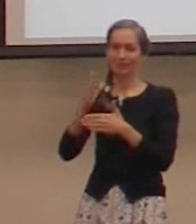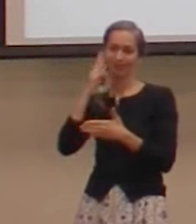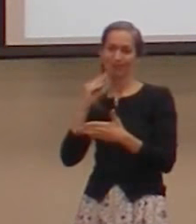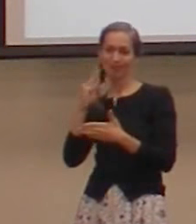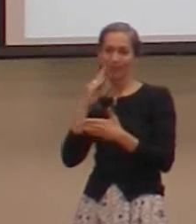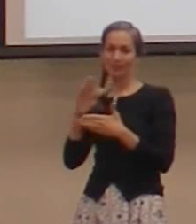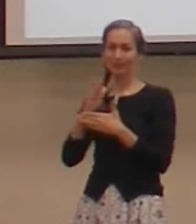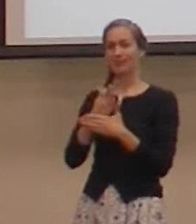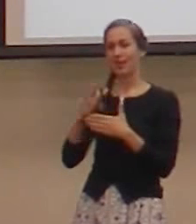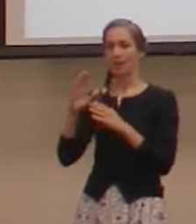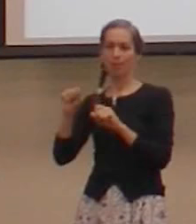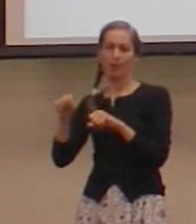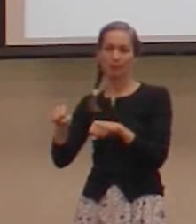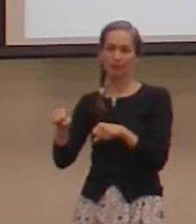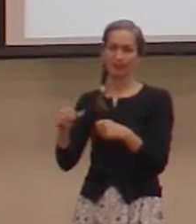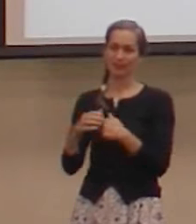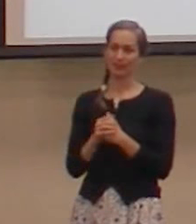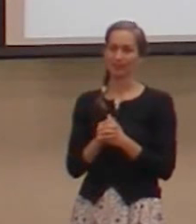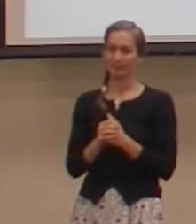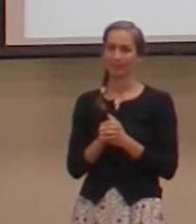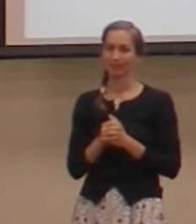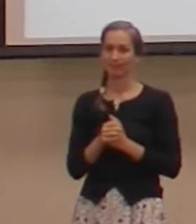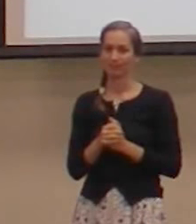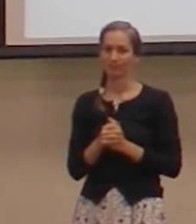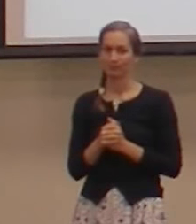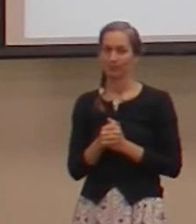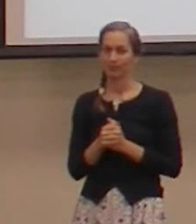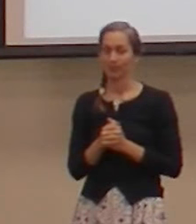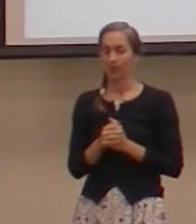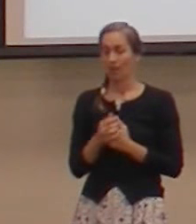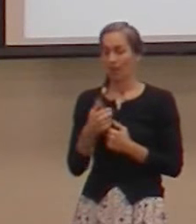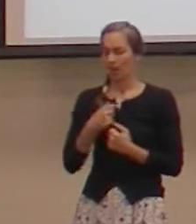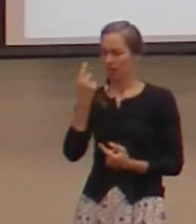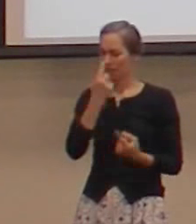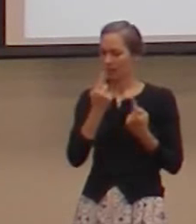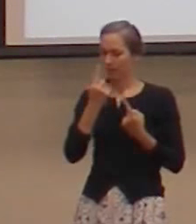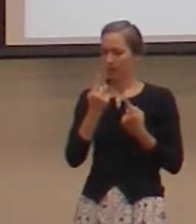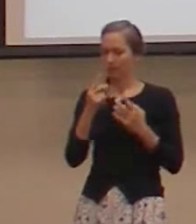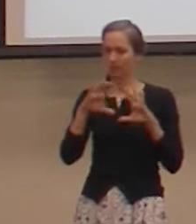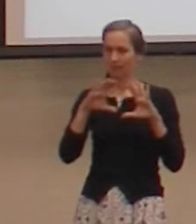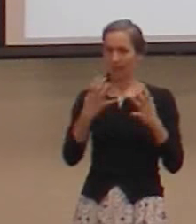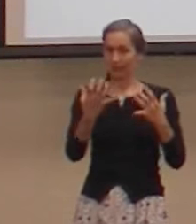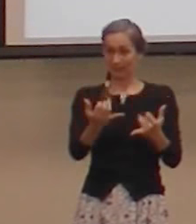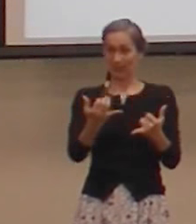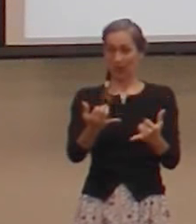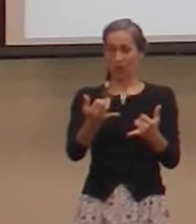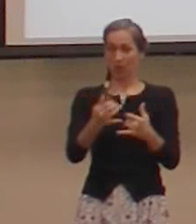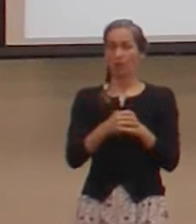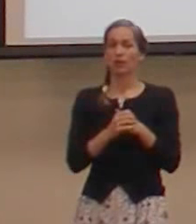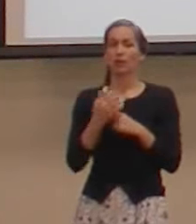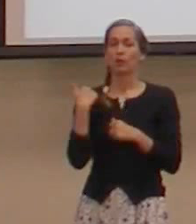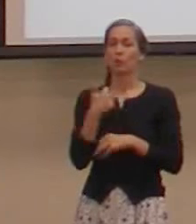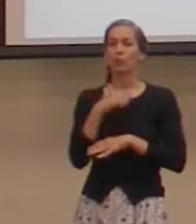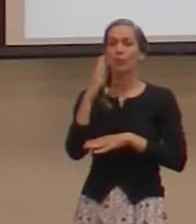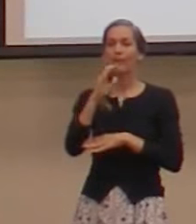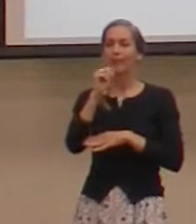for our young people to have an experience like this. I think about this present class. We wouldn't